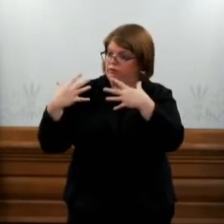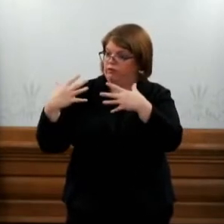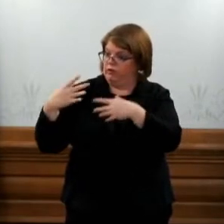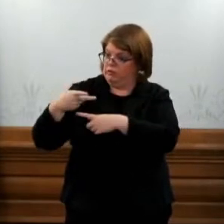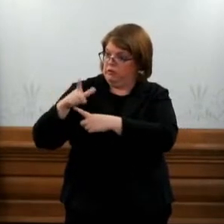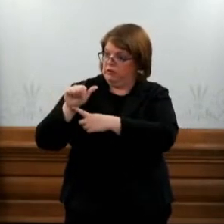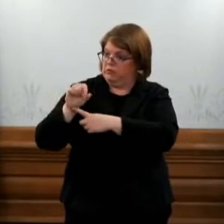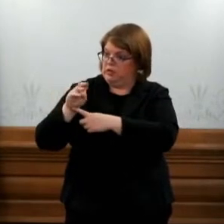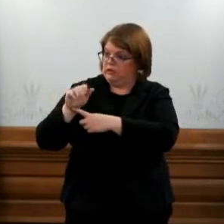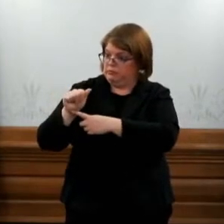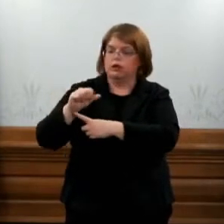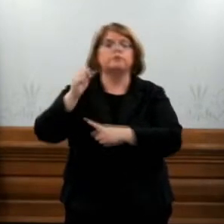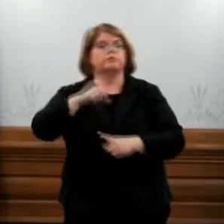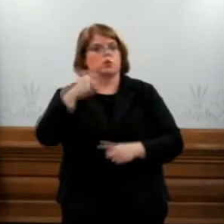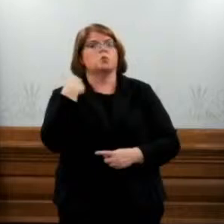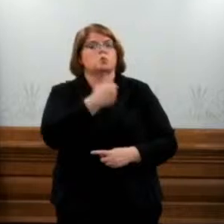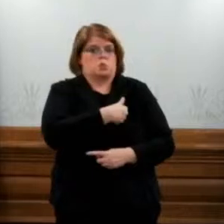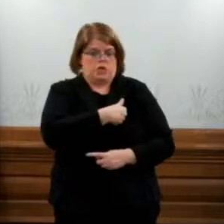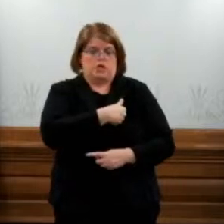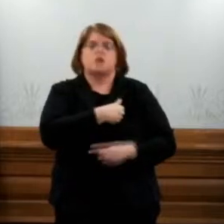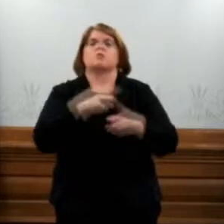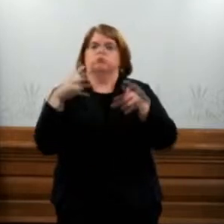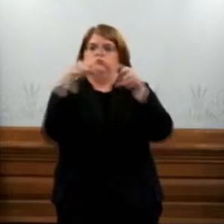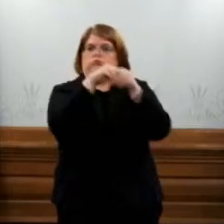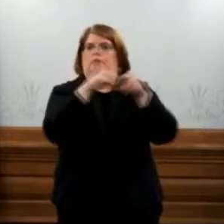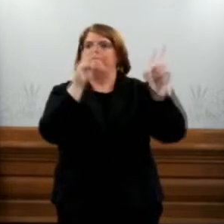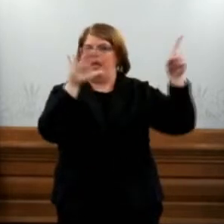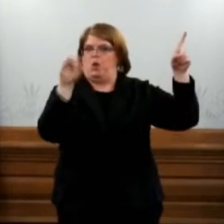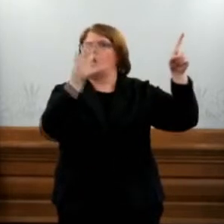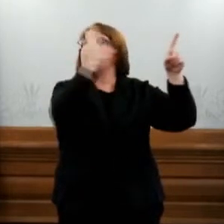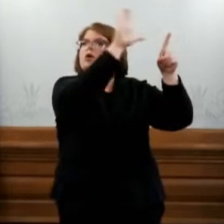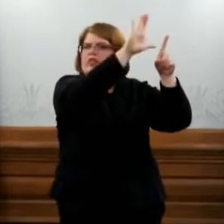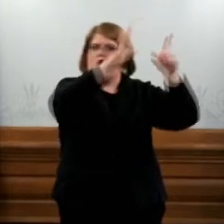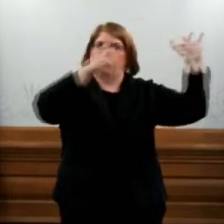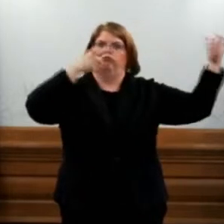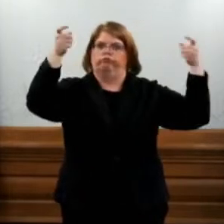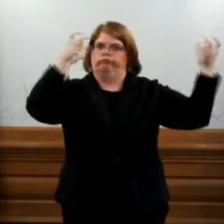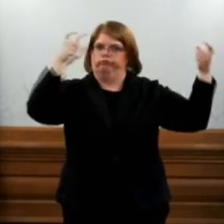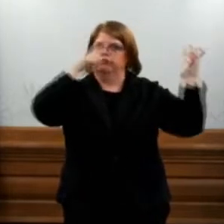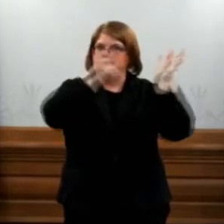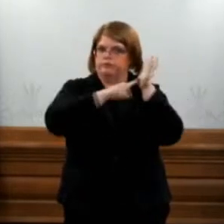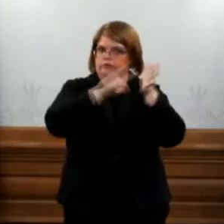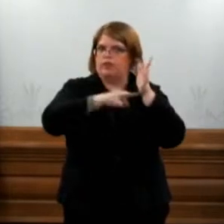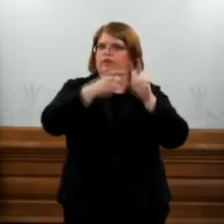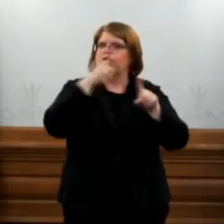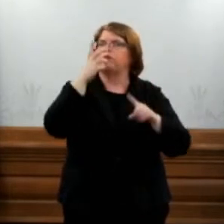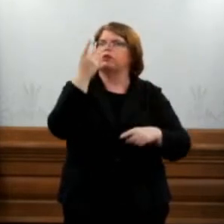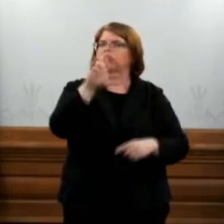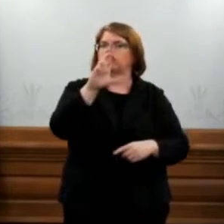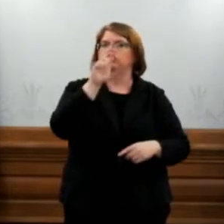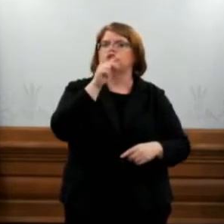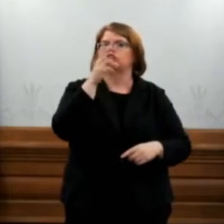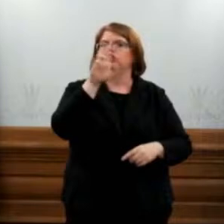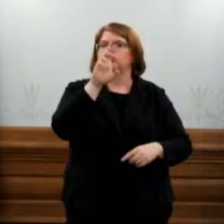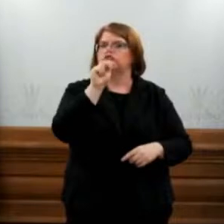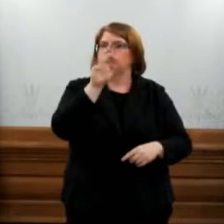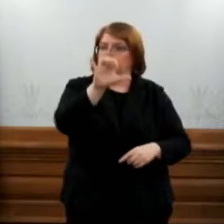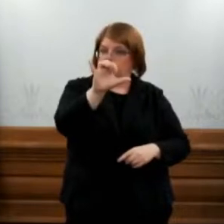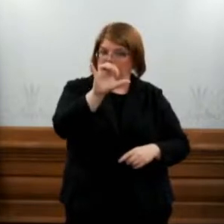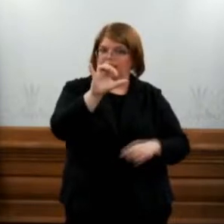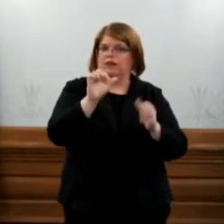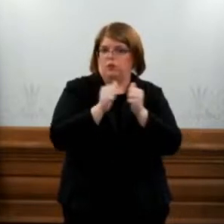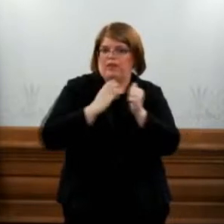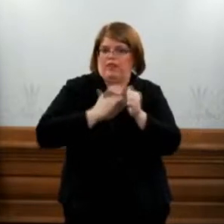site for the Mayo trial for convalescent plasma. It was run by Dr. Wissam Elatruni with our Division of